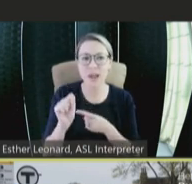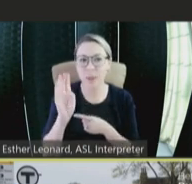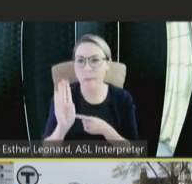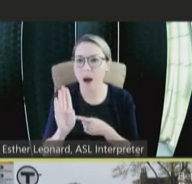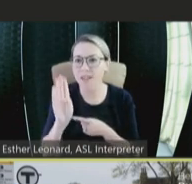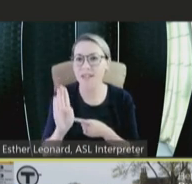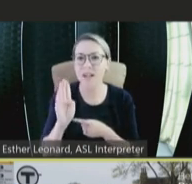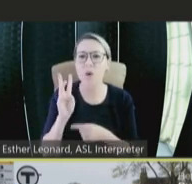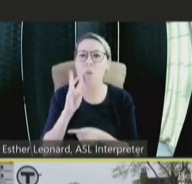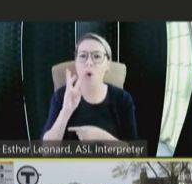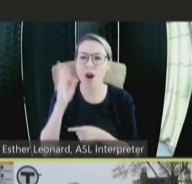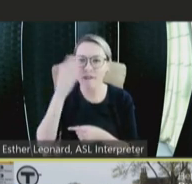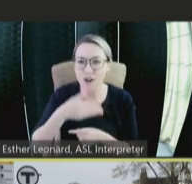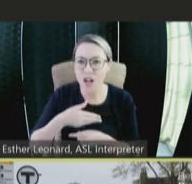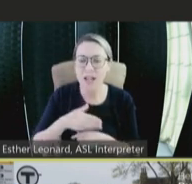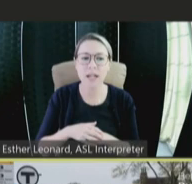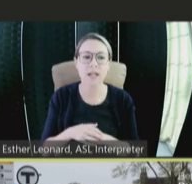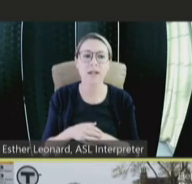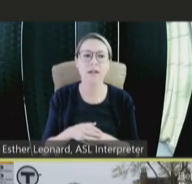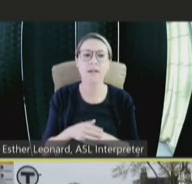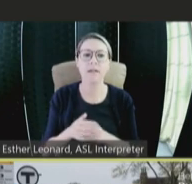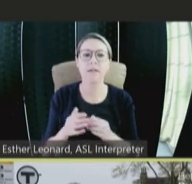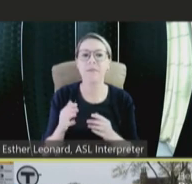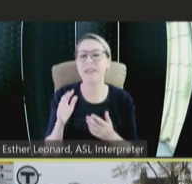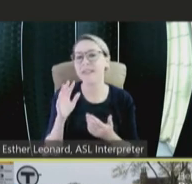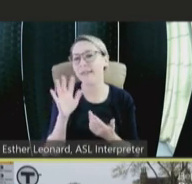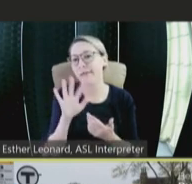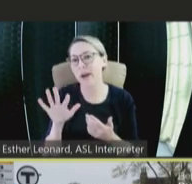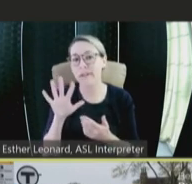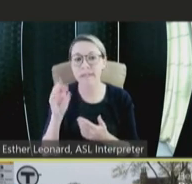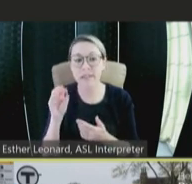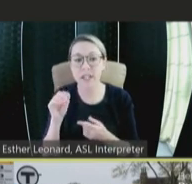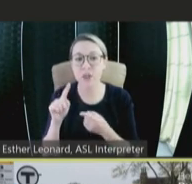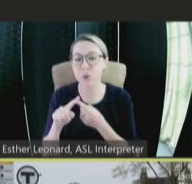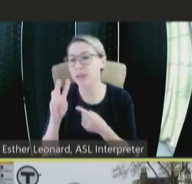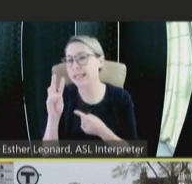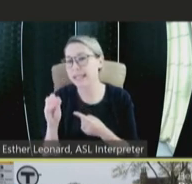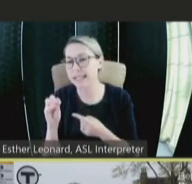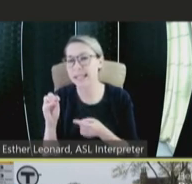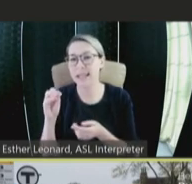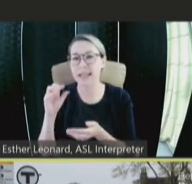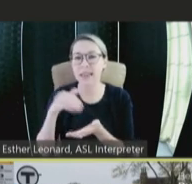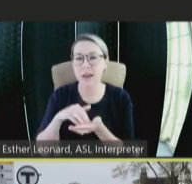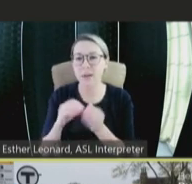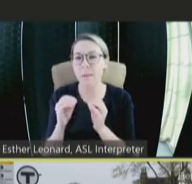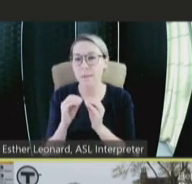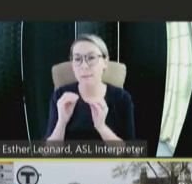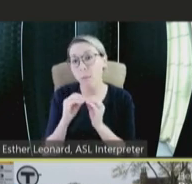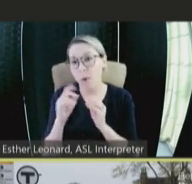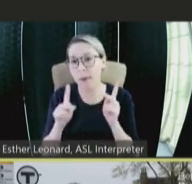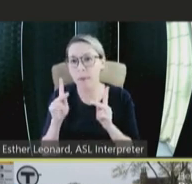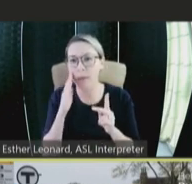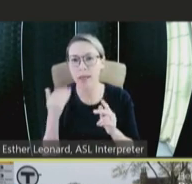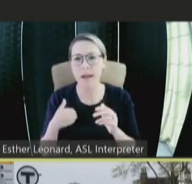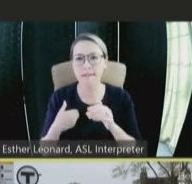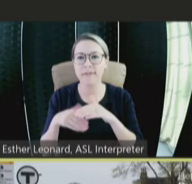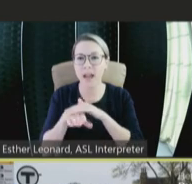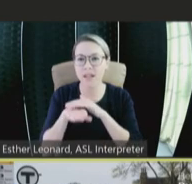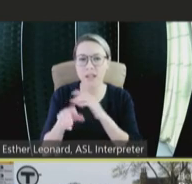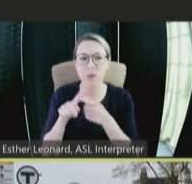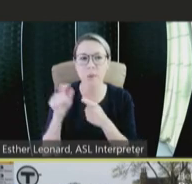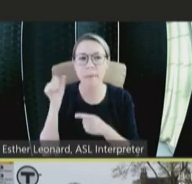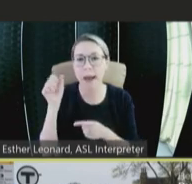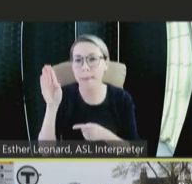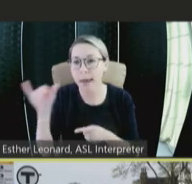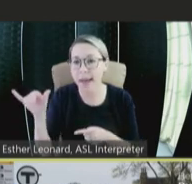waterfront, and approximately 50 to 60,000 more people would gain high-frequency service to the Back Bay and